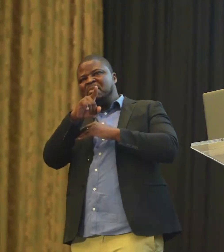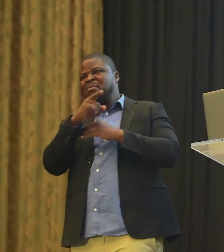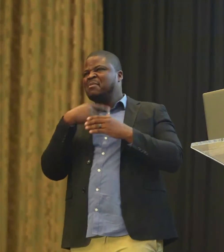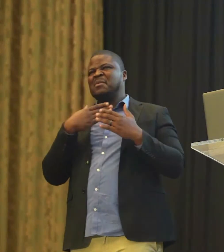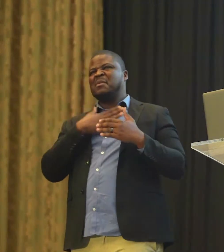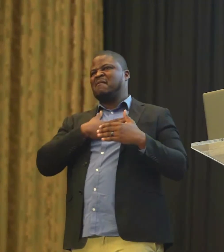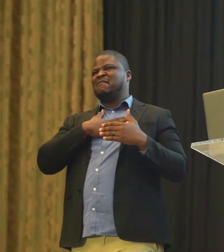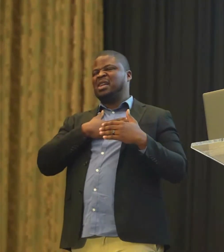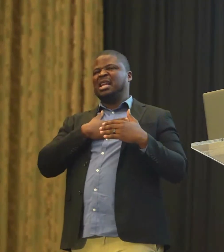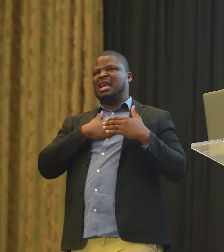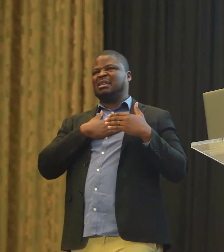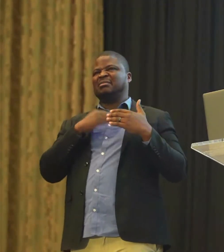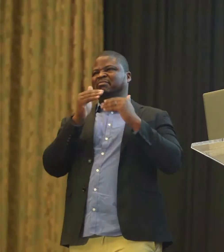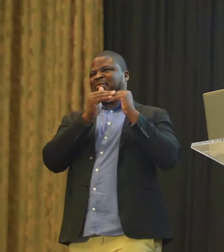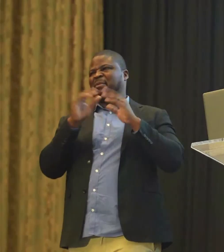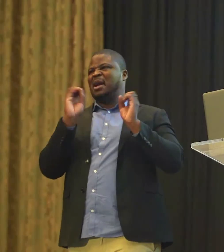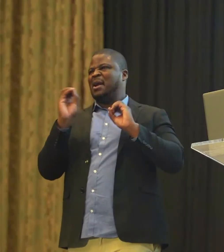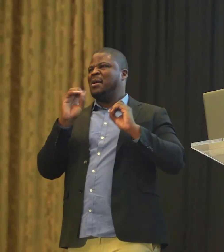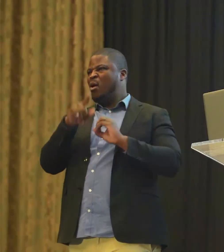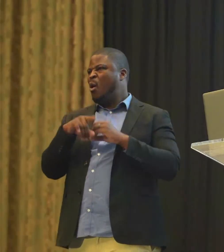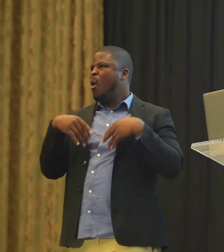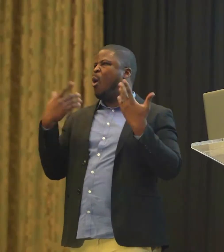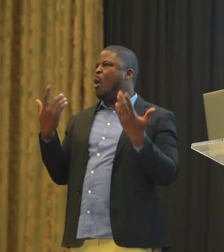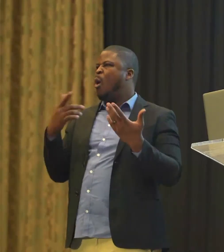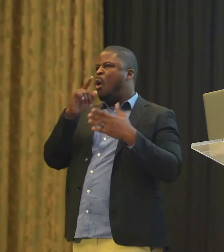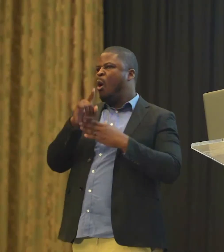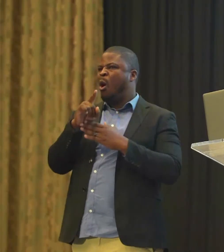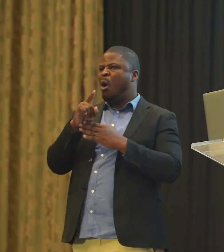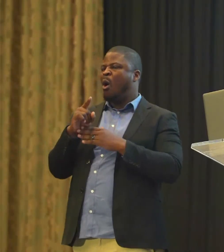health care, or avoided